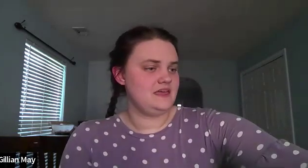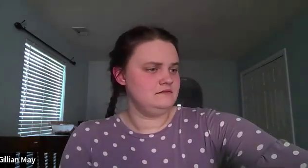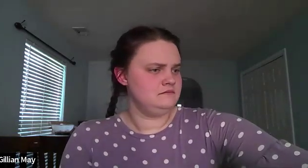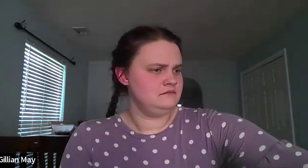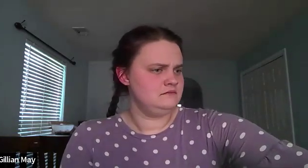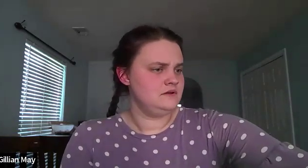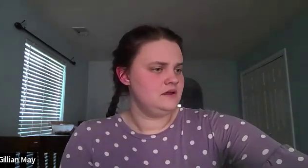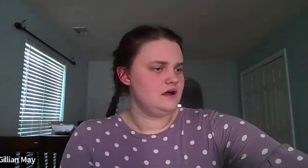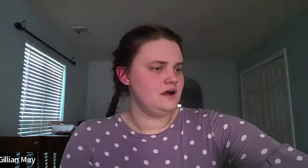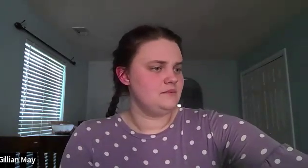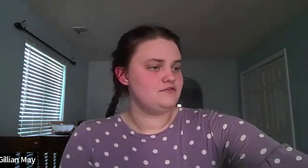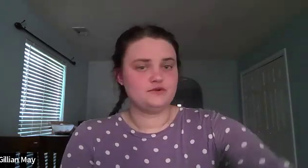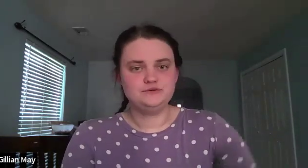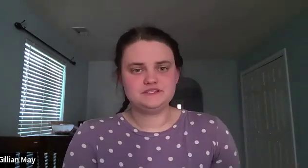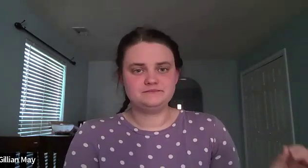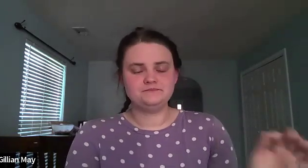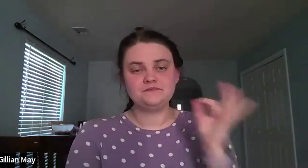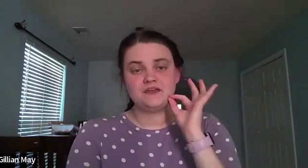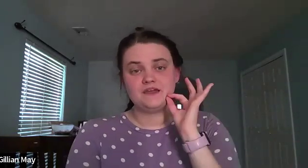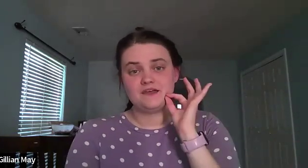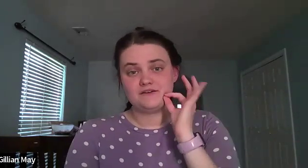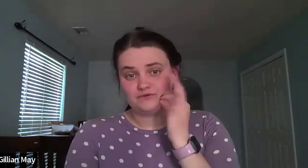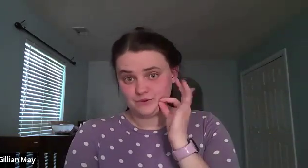Then fruit. Fruit.